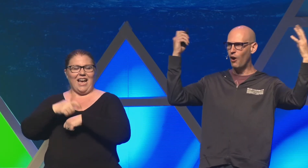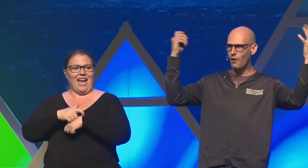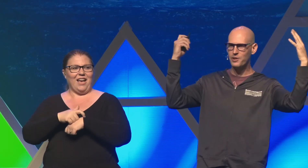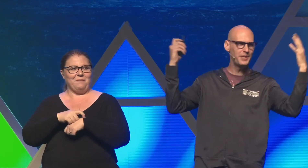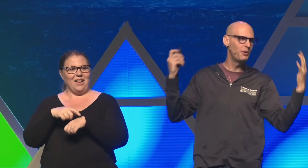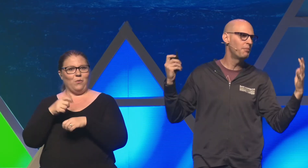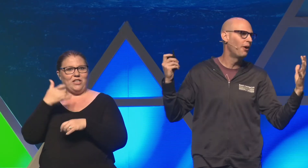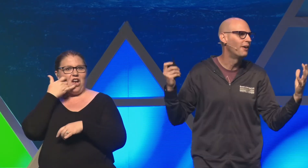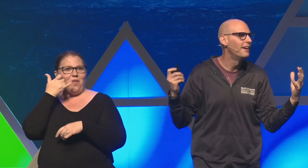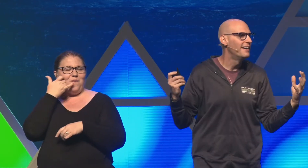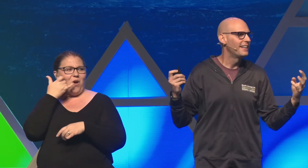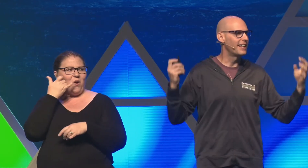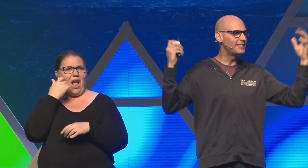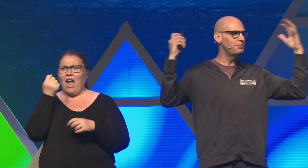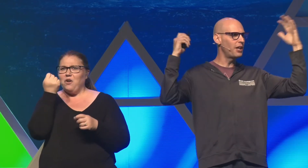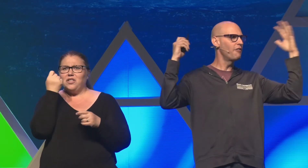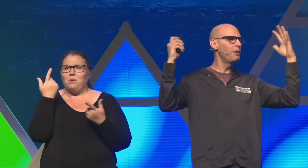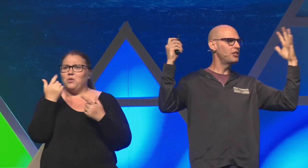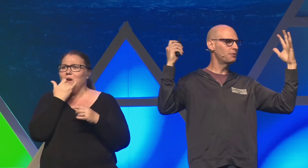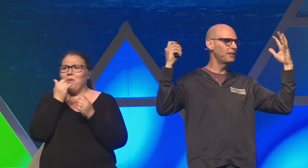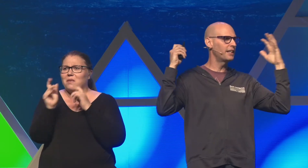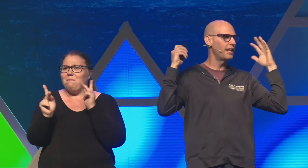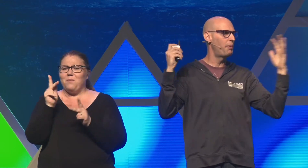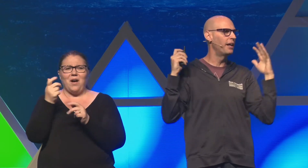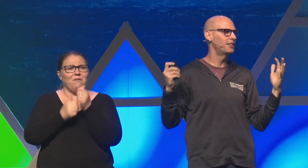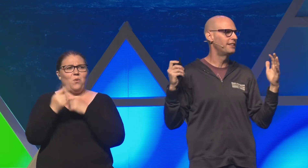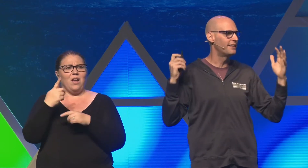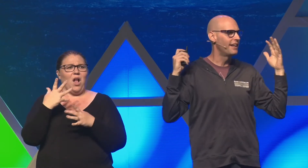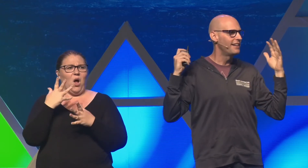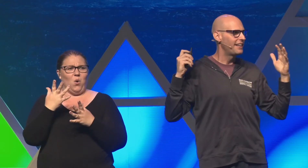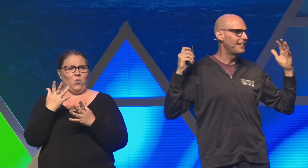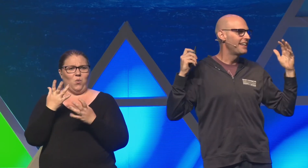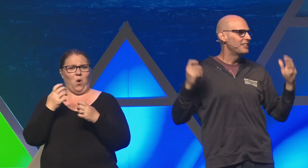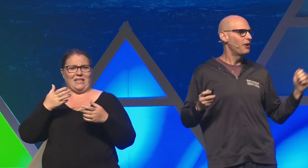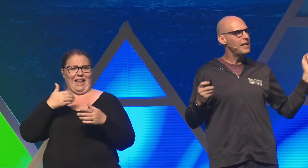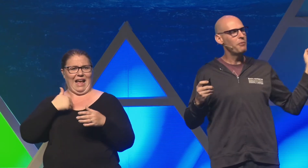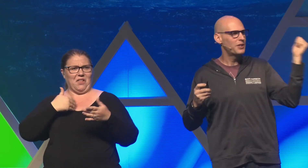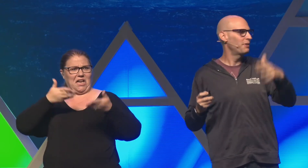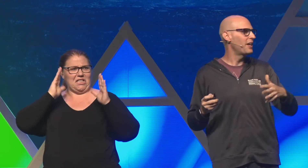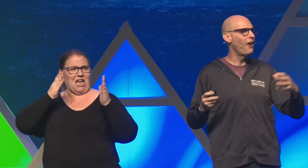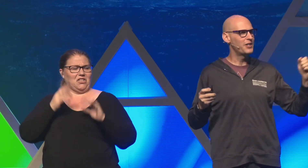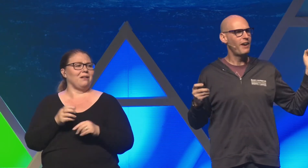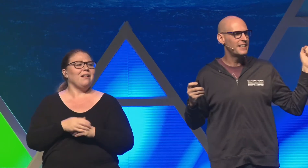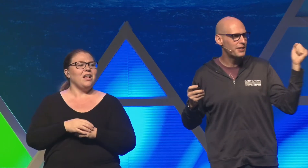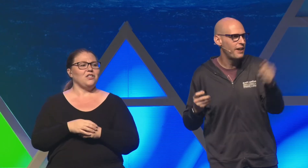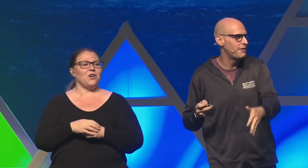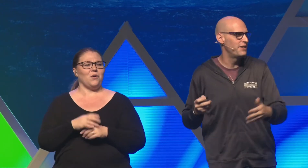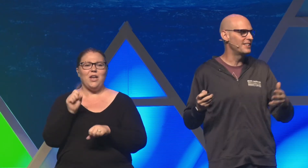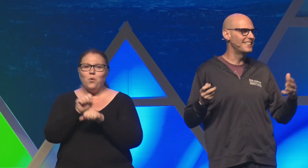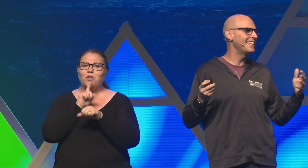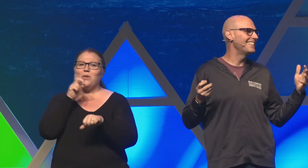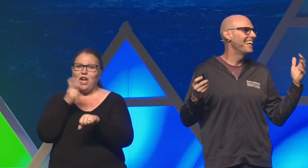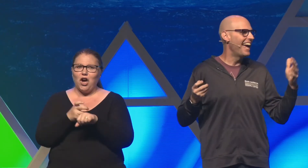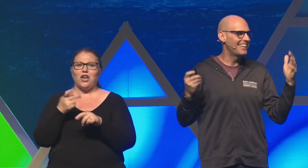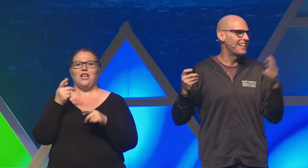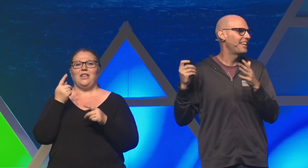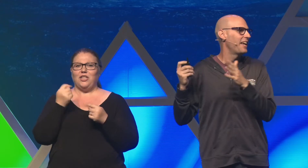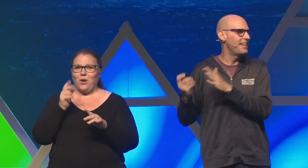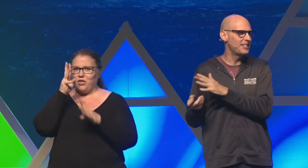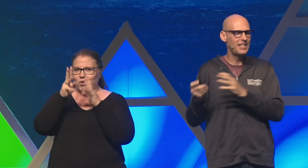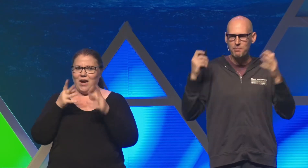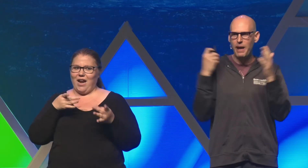what's wrong with these people. Like, it seems like everybody just wants to get a pension. Like, so he works really hard, tries to create efficiencies, and